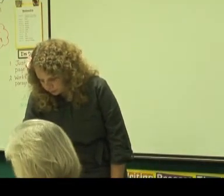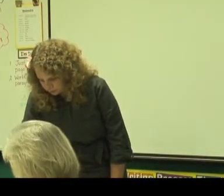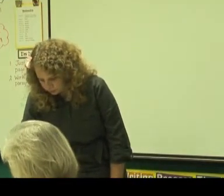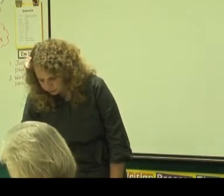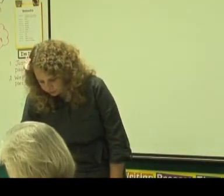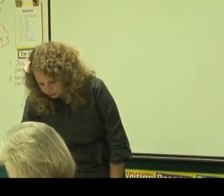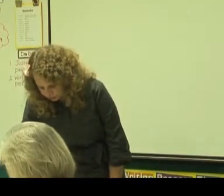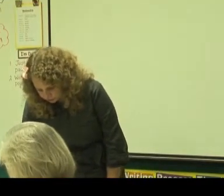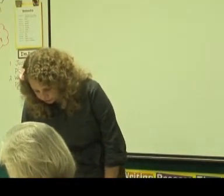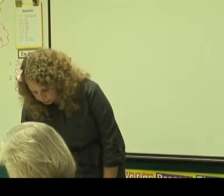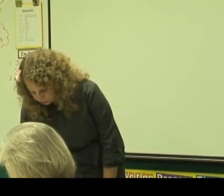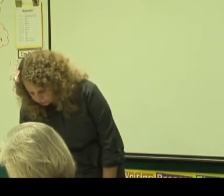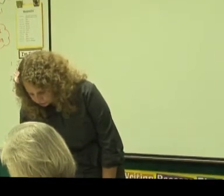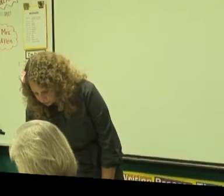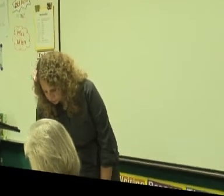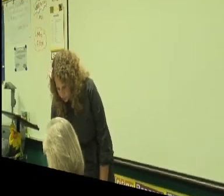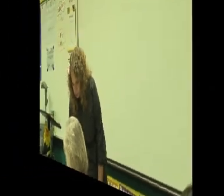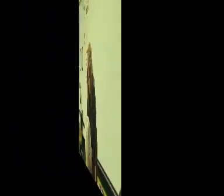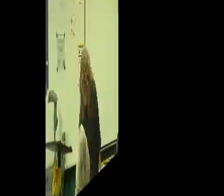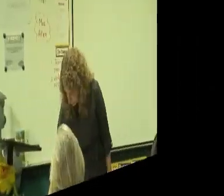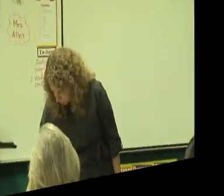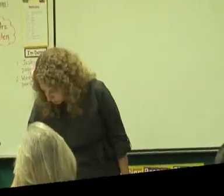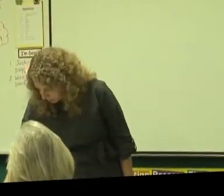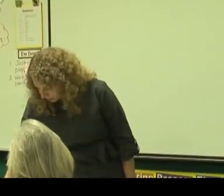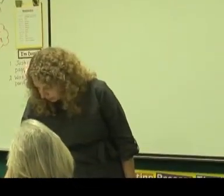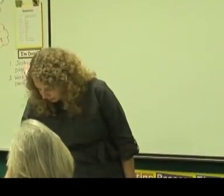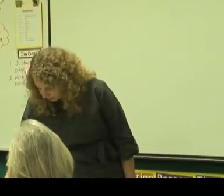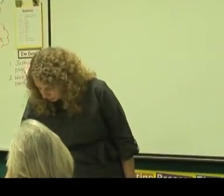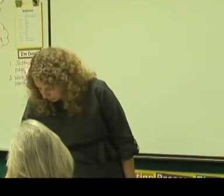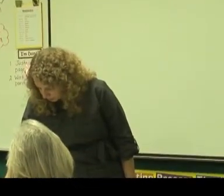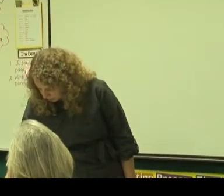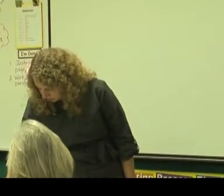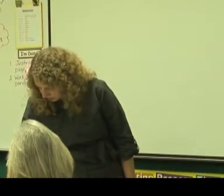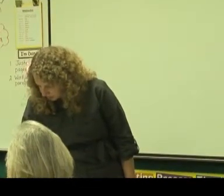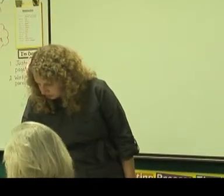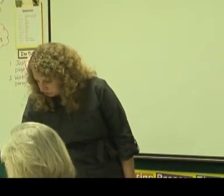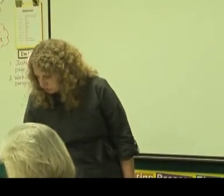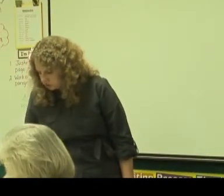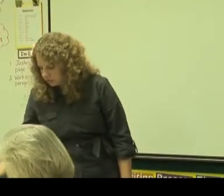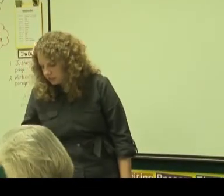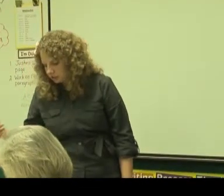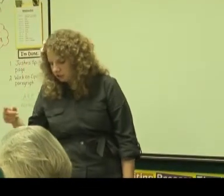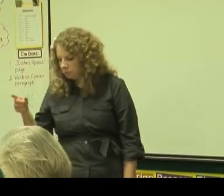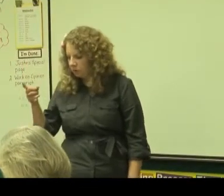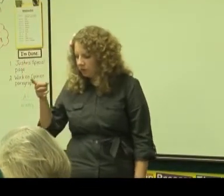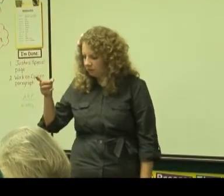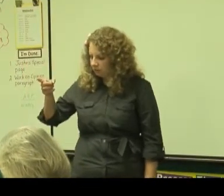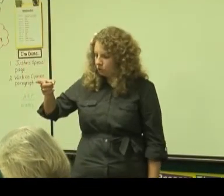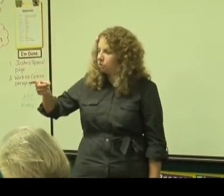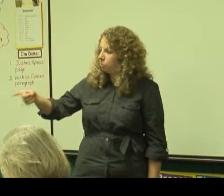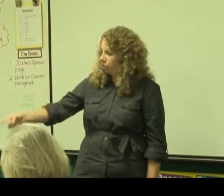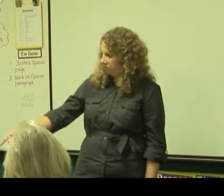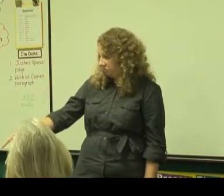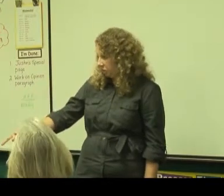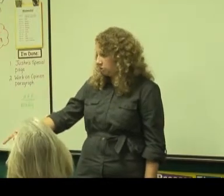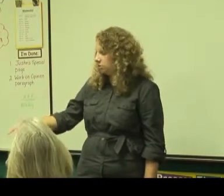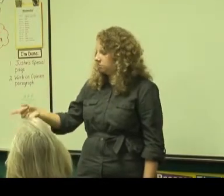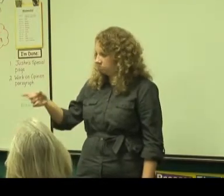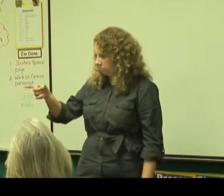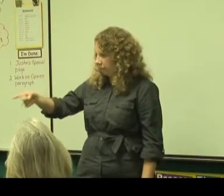So in 32, I'll go through, I'll do a couple of these and then have my book sheet. So it's just saying that you can point first, like,